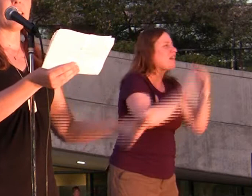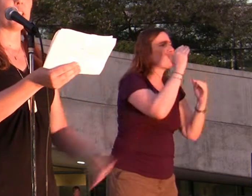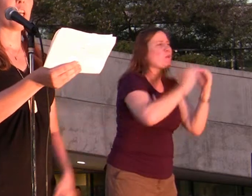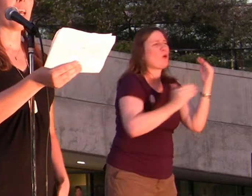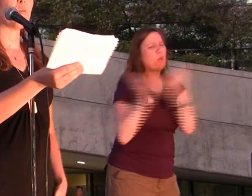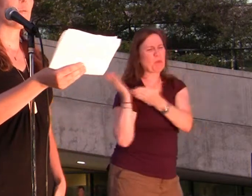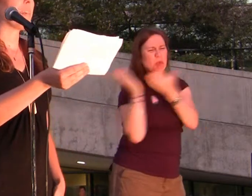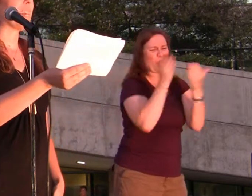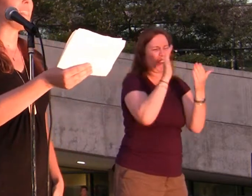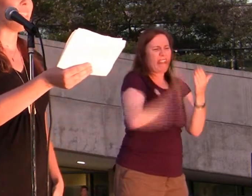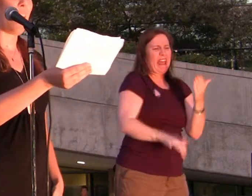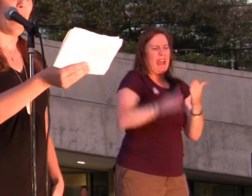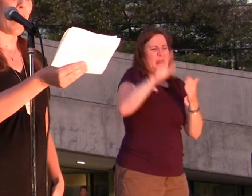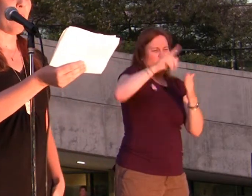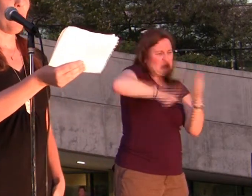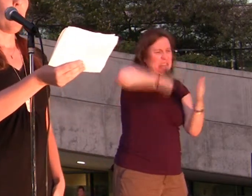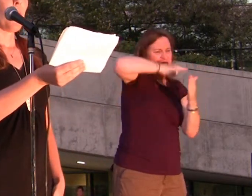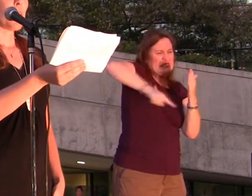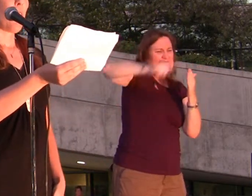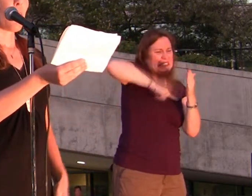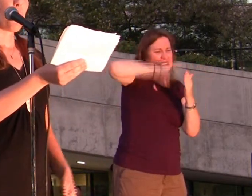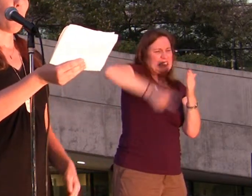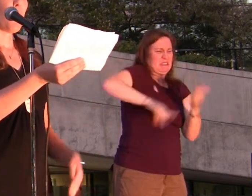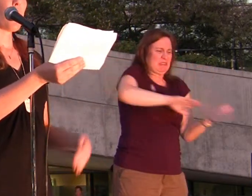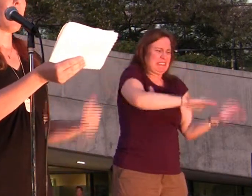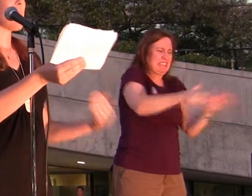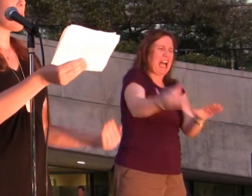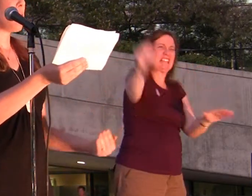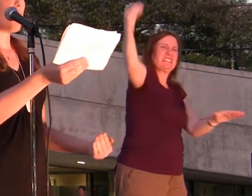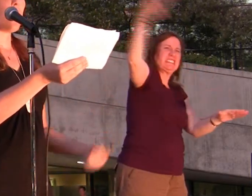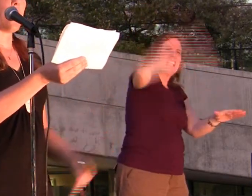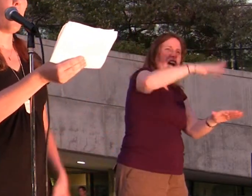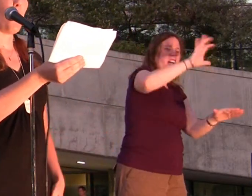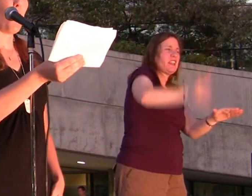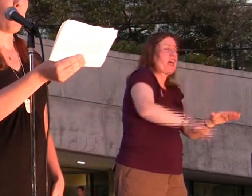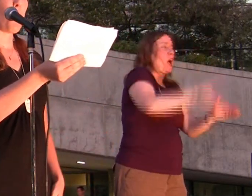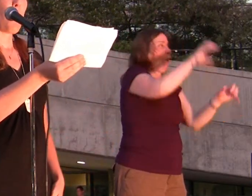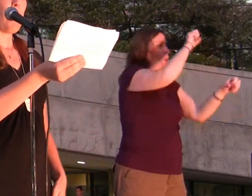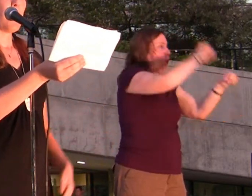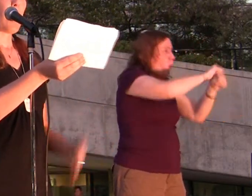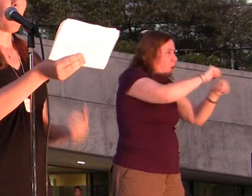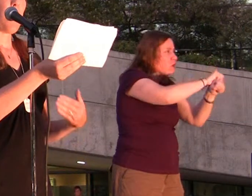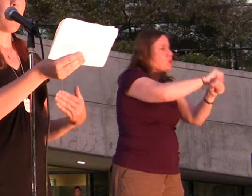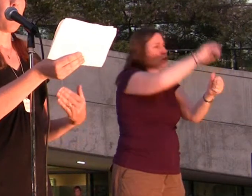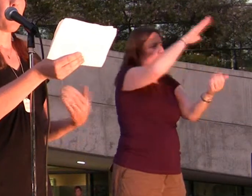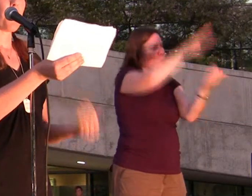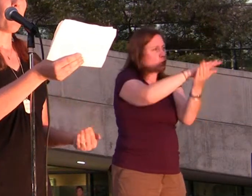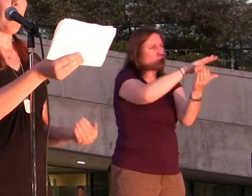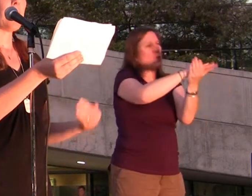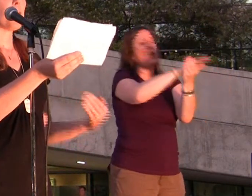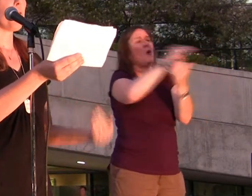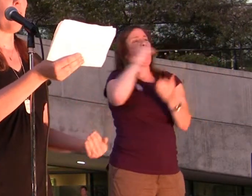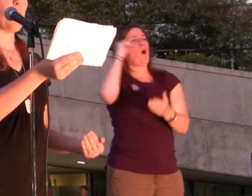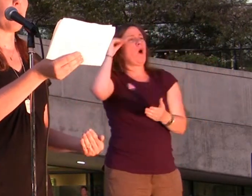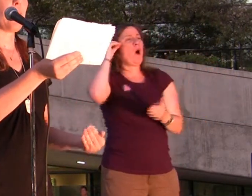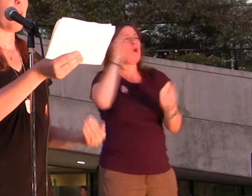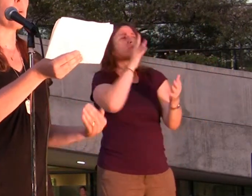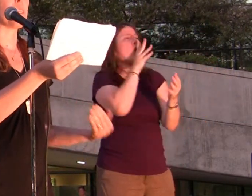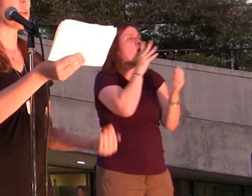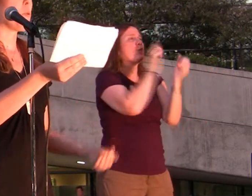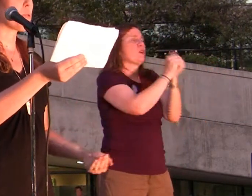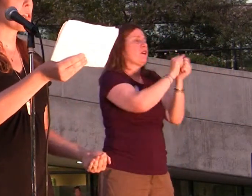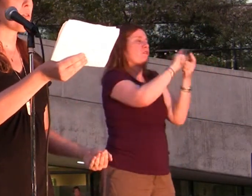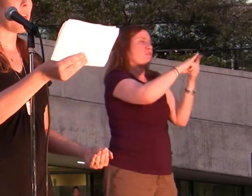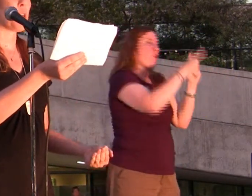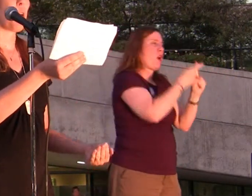into the sunshine where it can die. Talk at work, at school, at home. Talk about it with your friends, your family, and